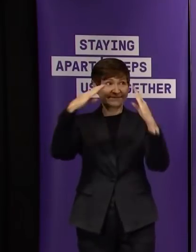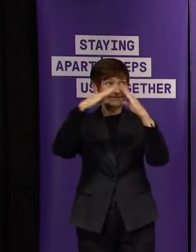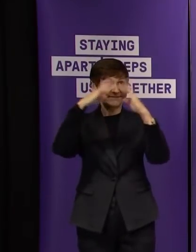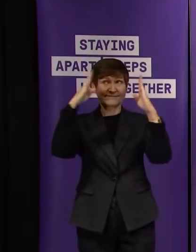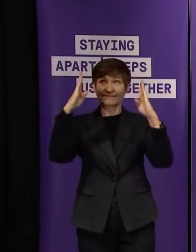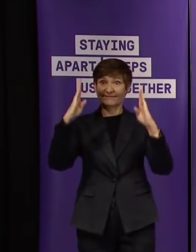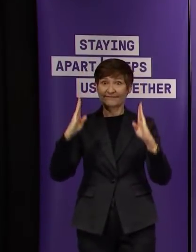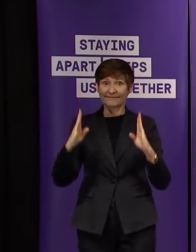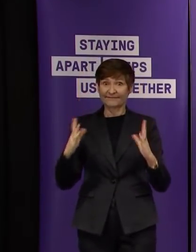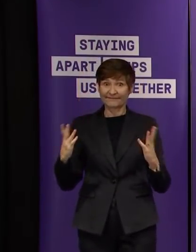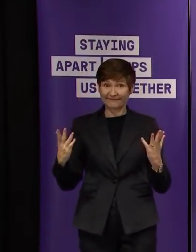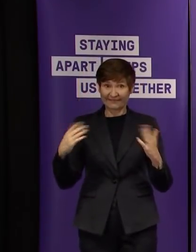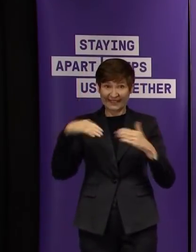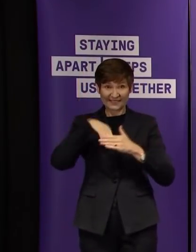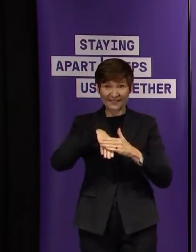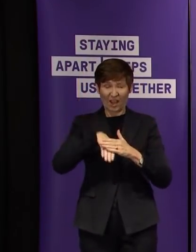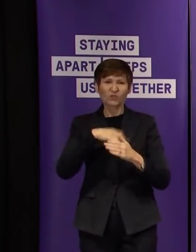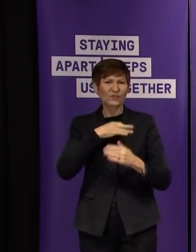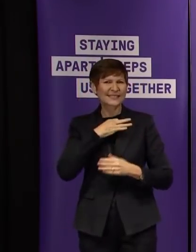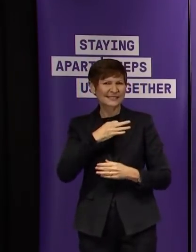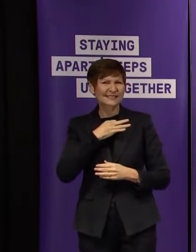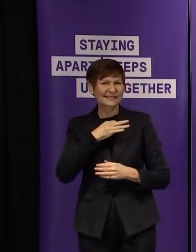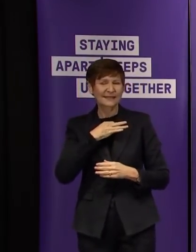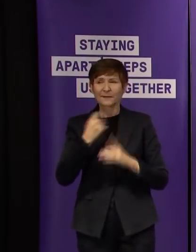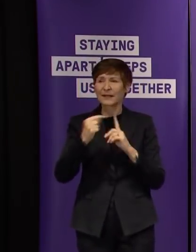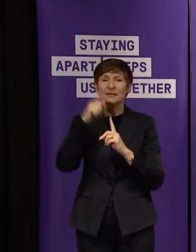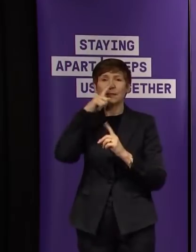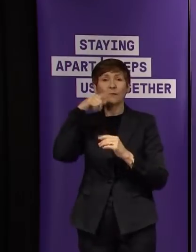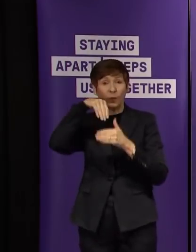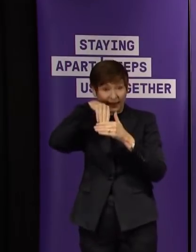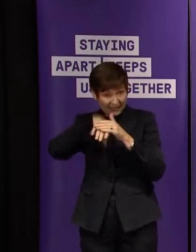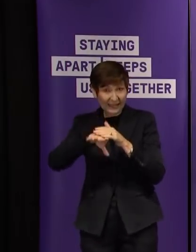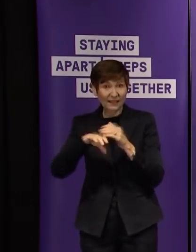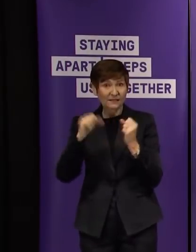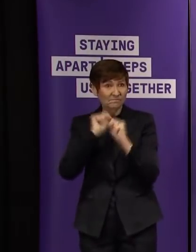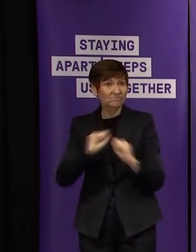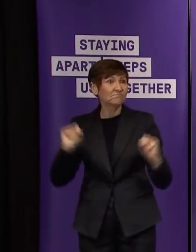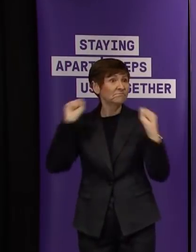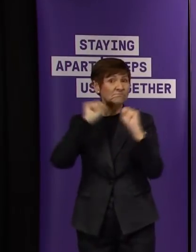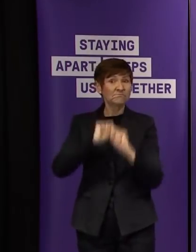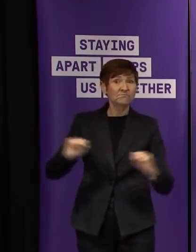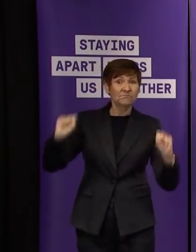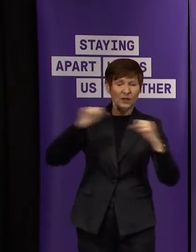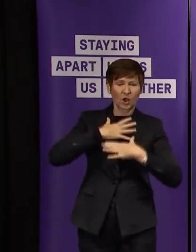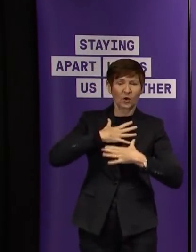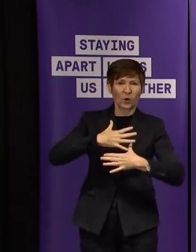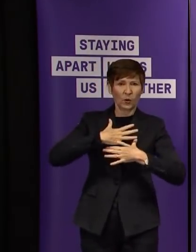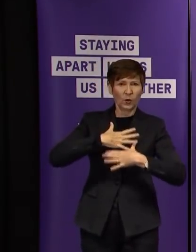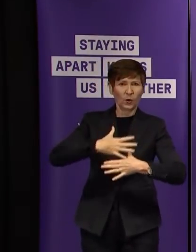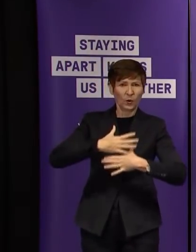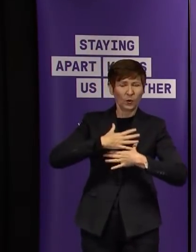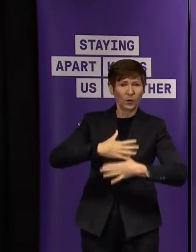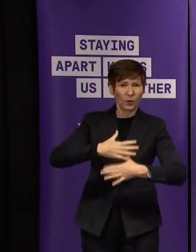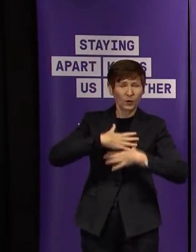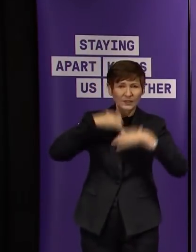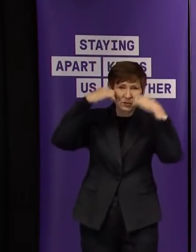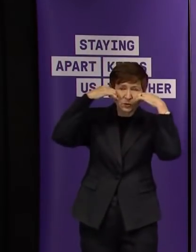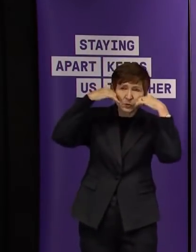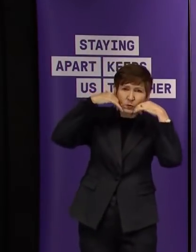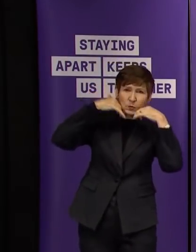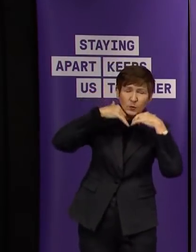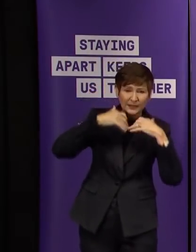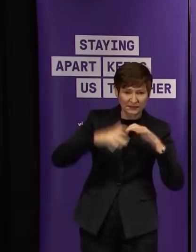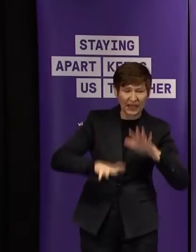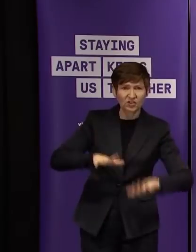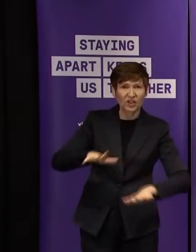apply to be open at an early stage. And again, Cabinet has considered all of the economic measures in